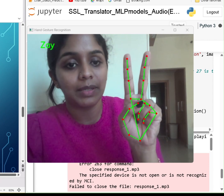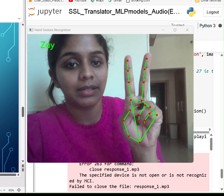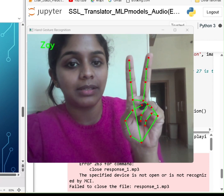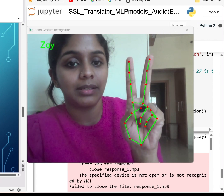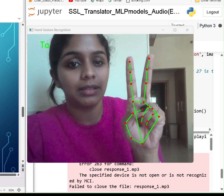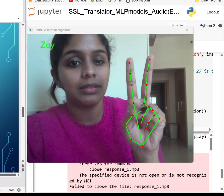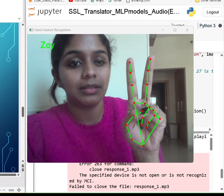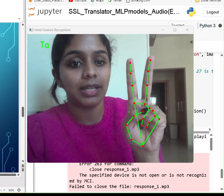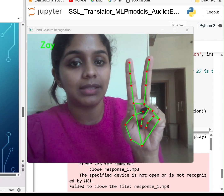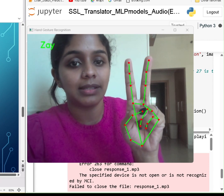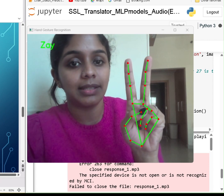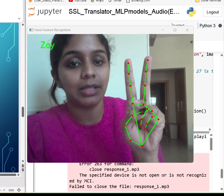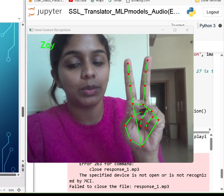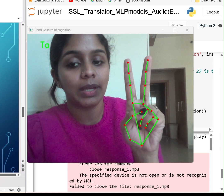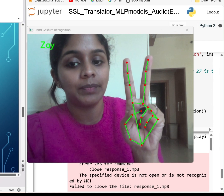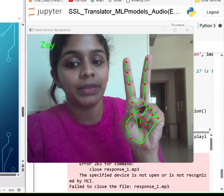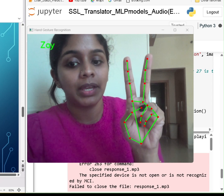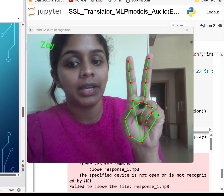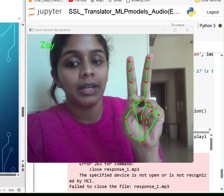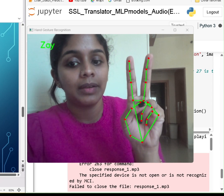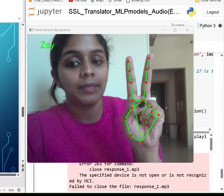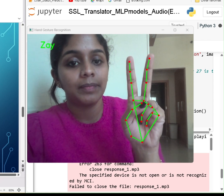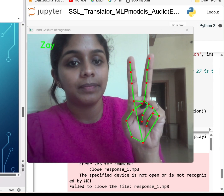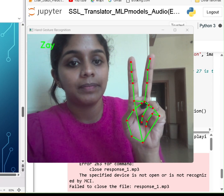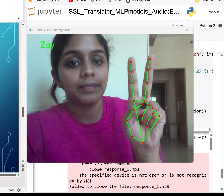very simultaneously. That's why.